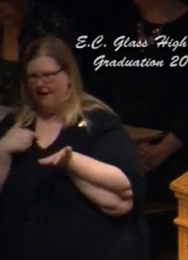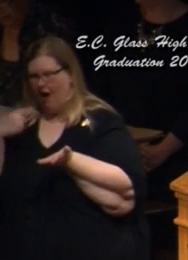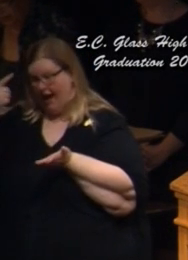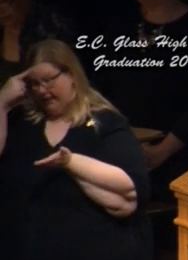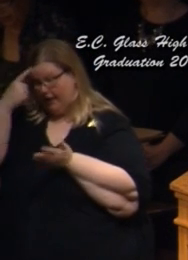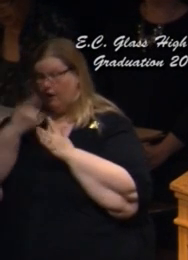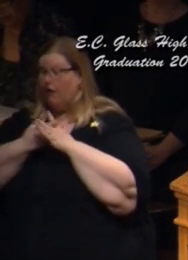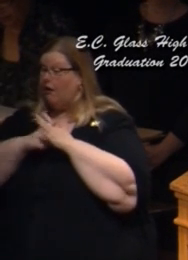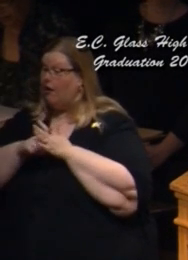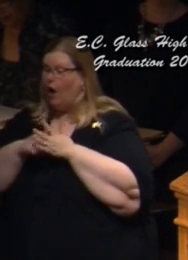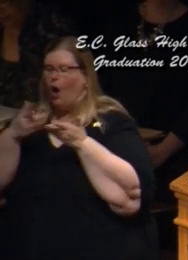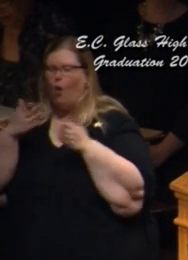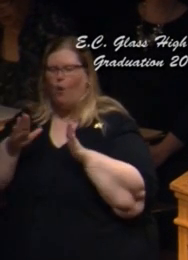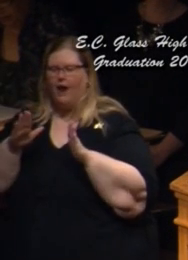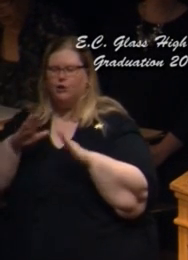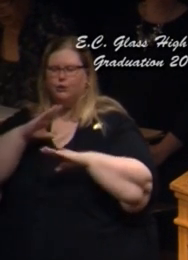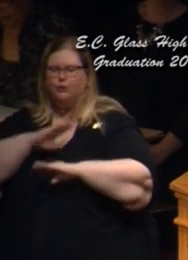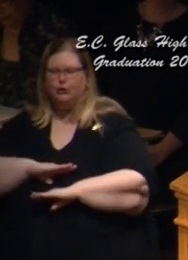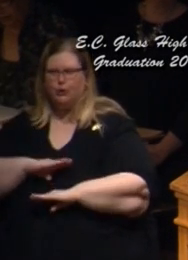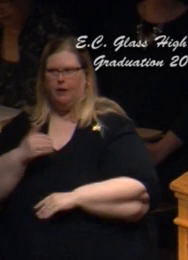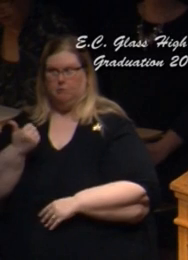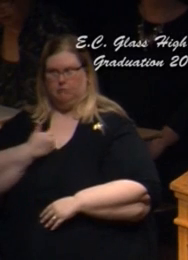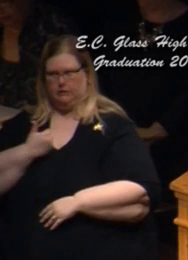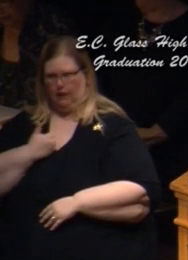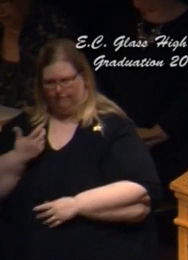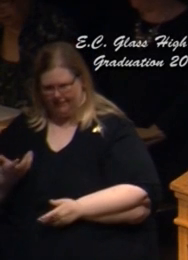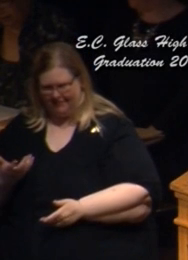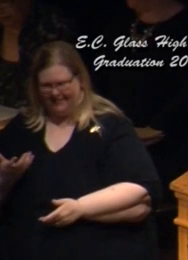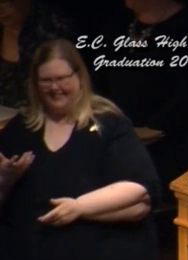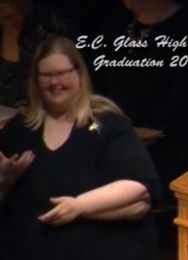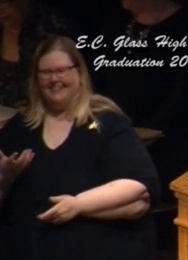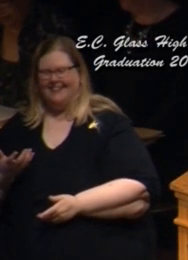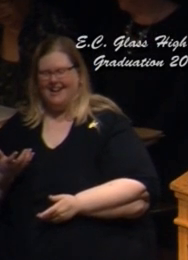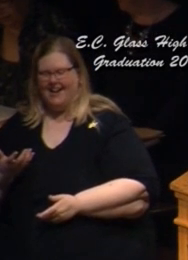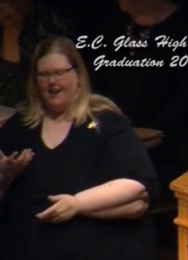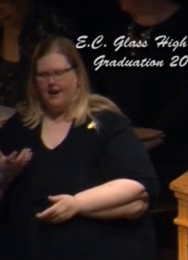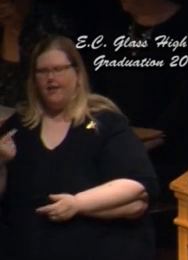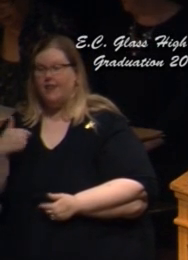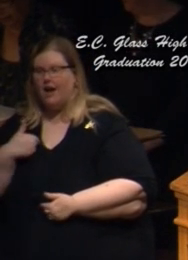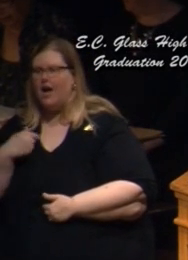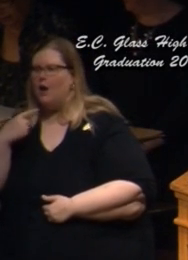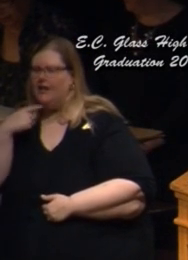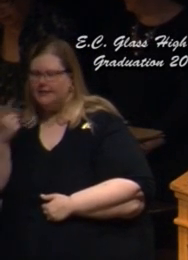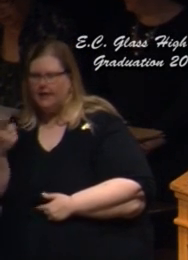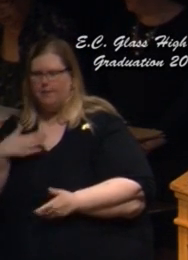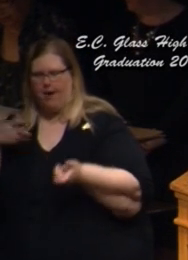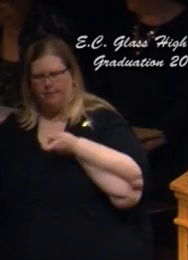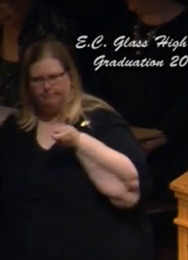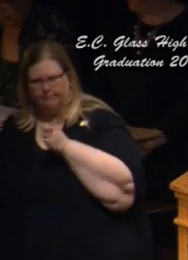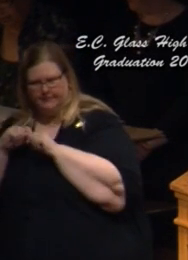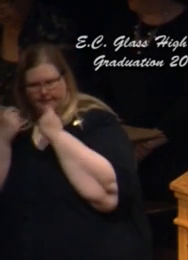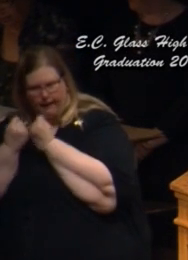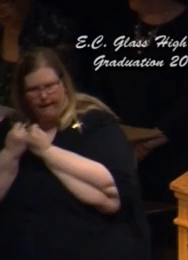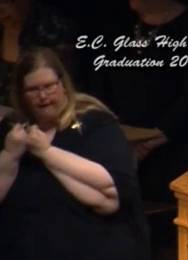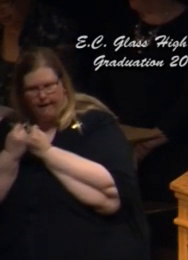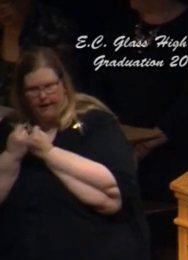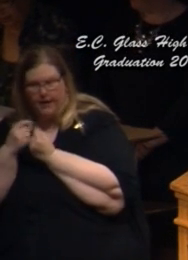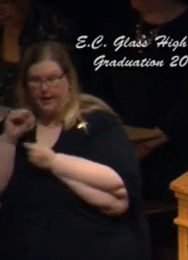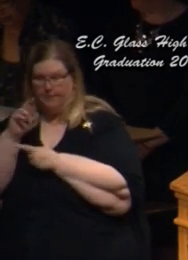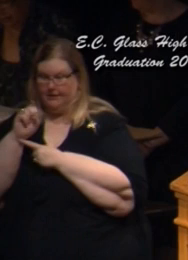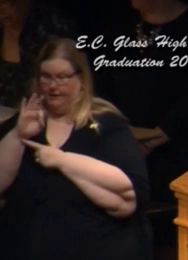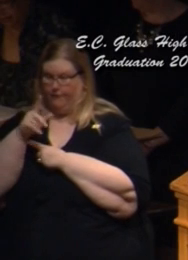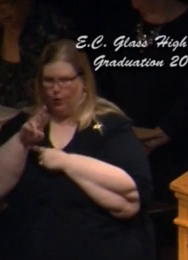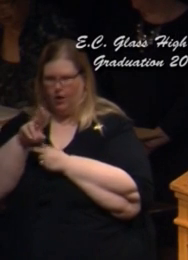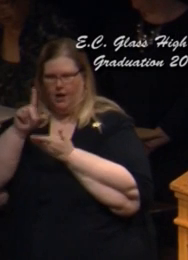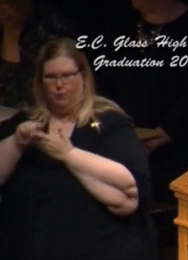was initially a way of reassuring myself. Then I would tell my admin team. Mrs. Floor